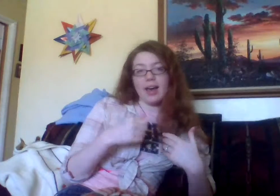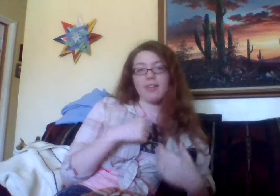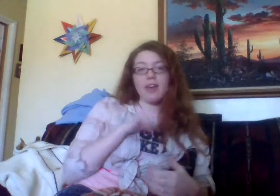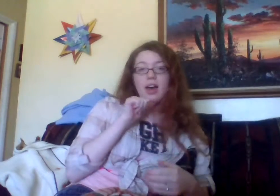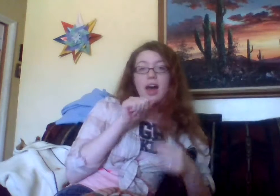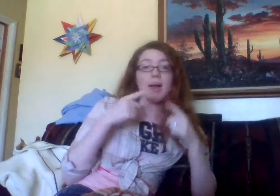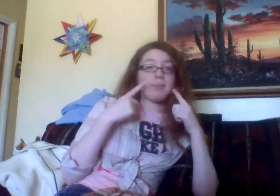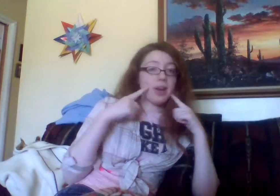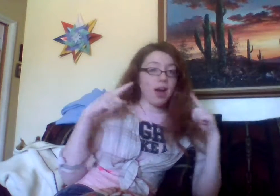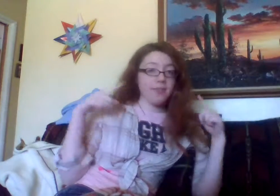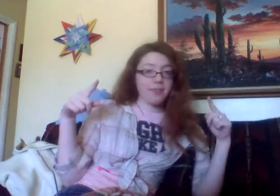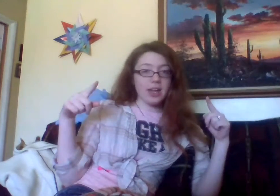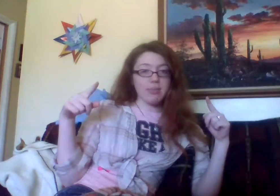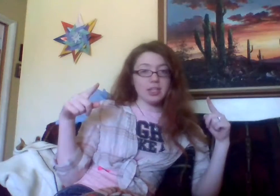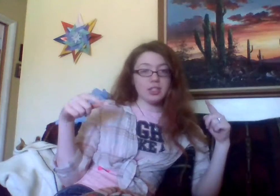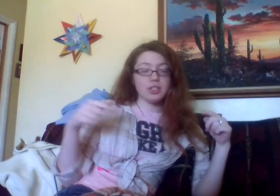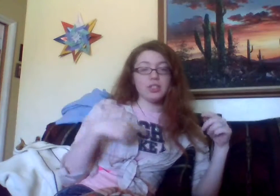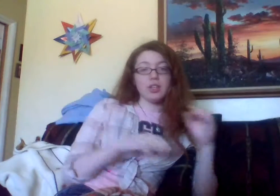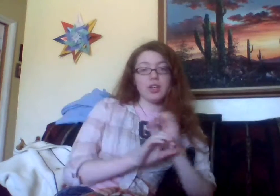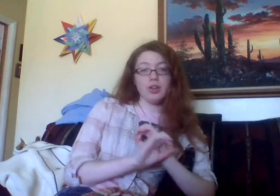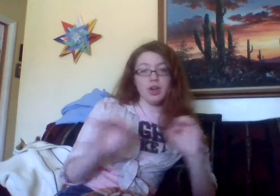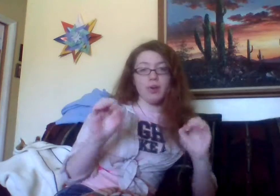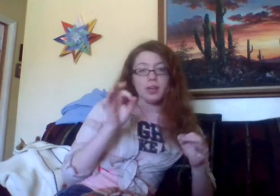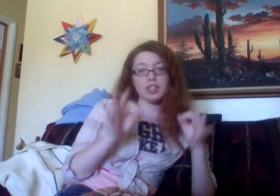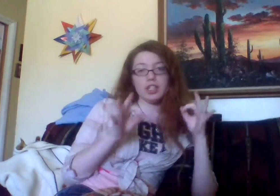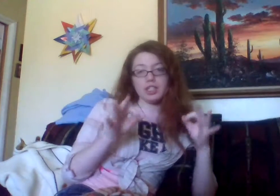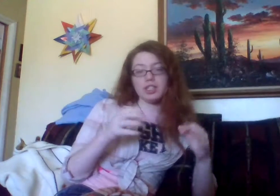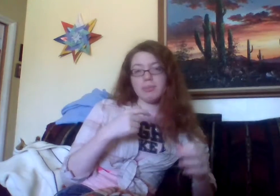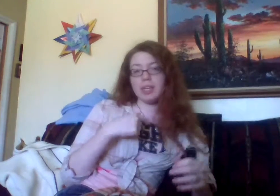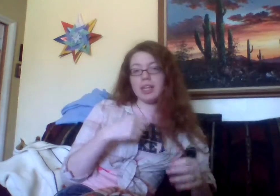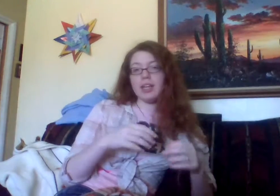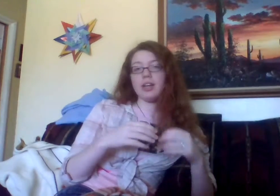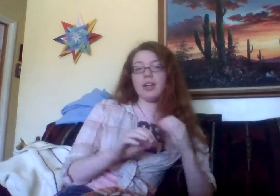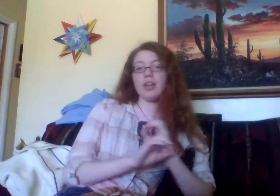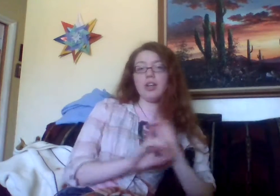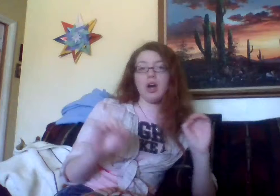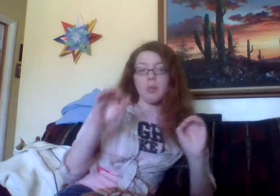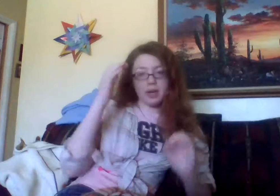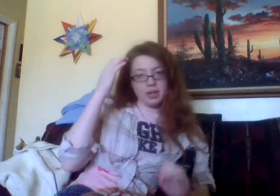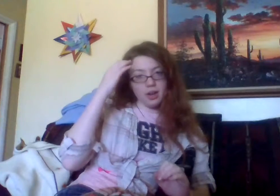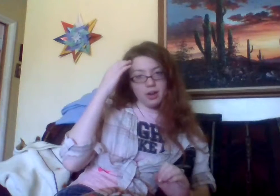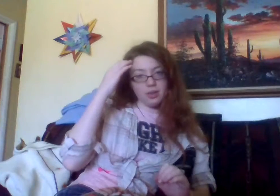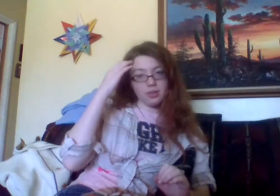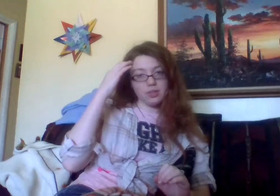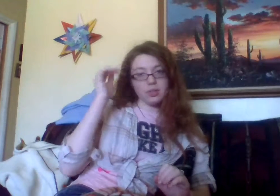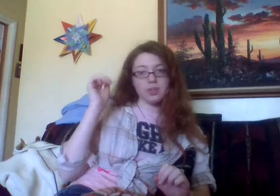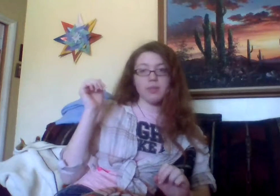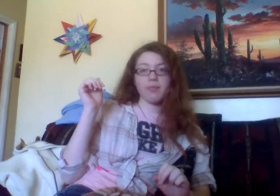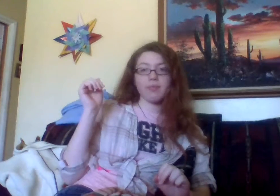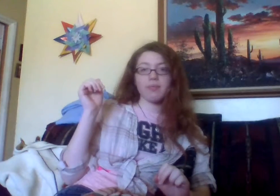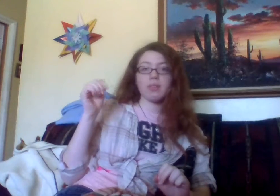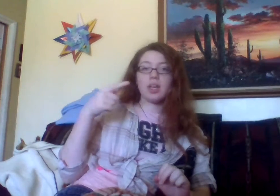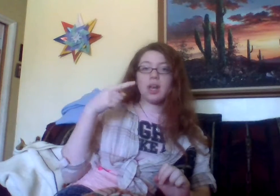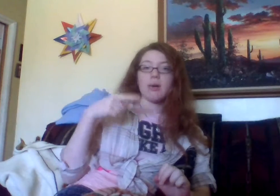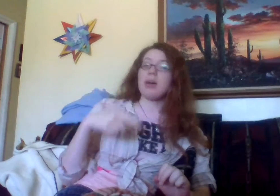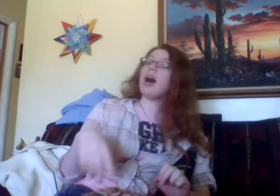have I'm not famous, no one judges me, no one knows.